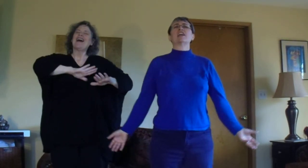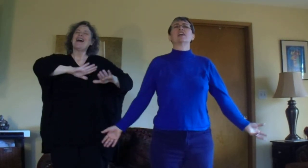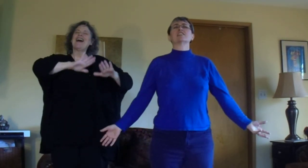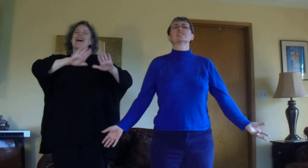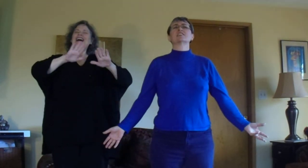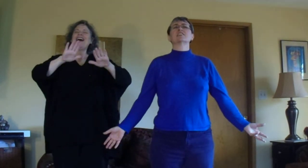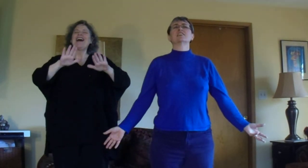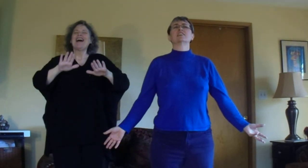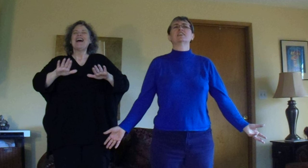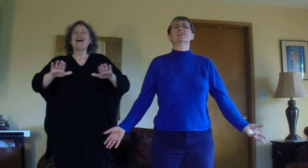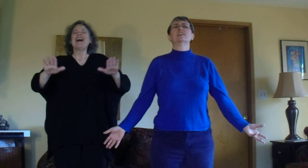quiet.